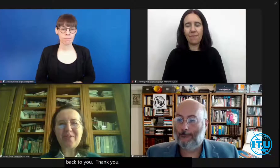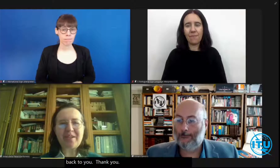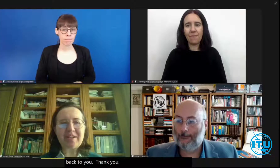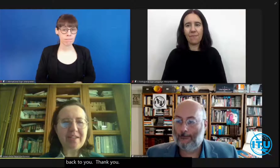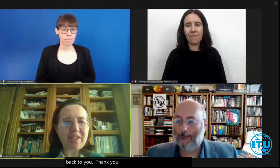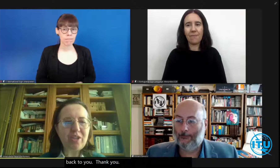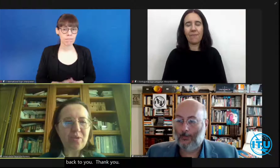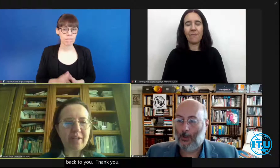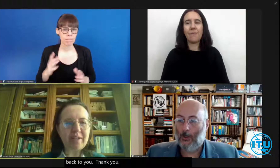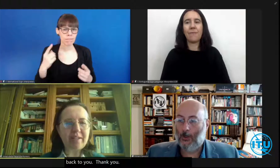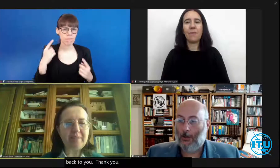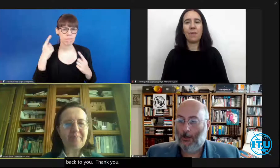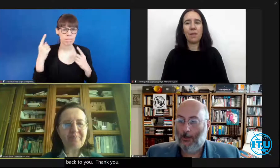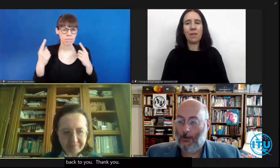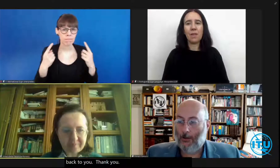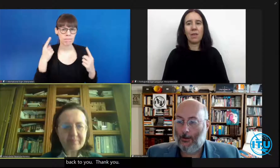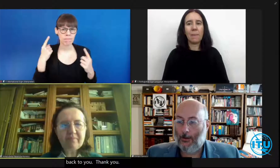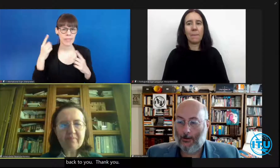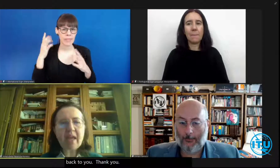For your